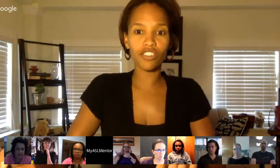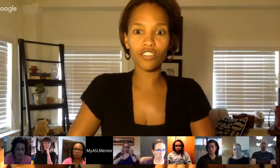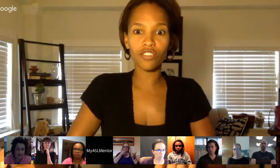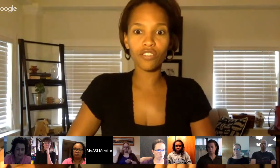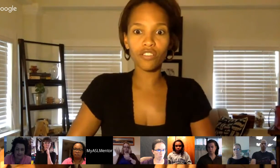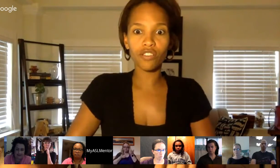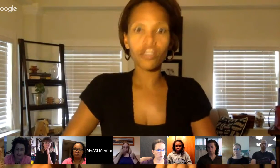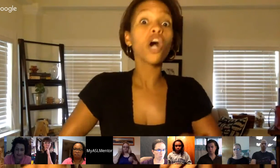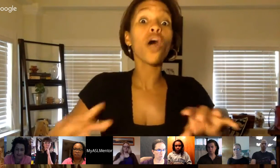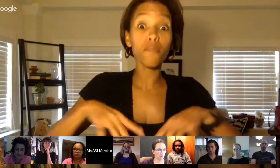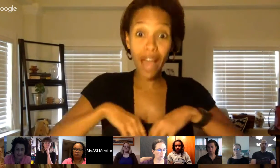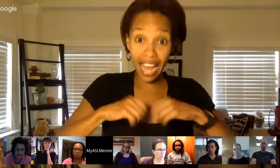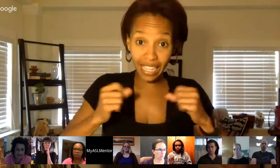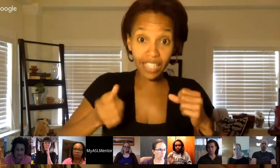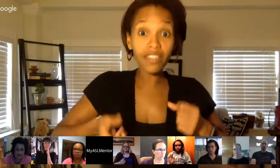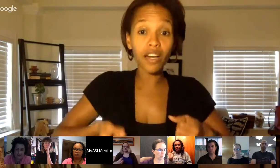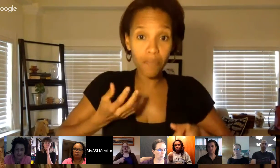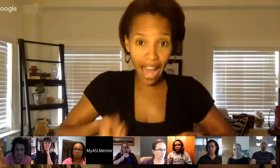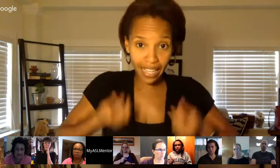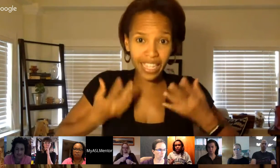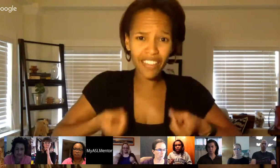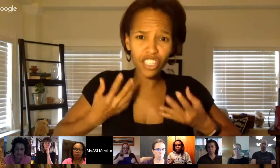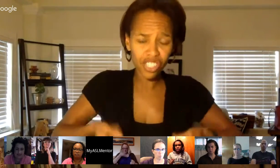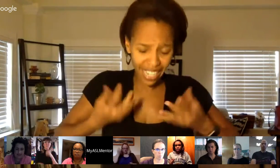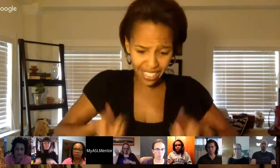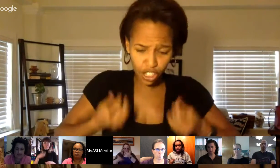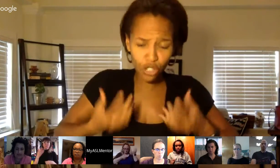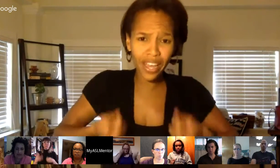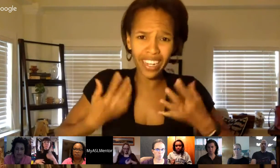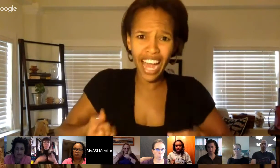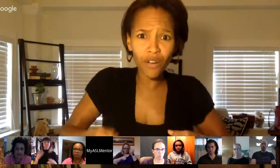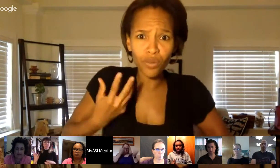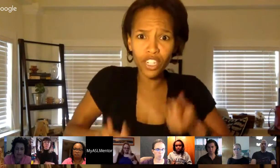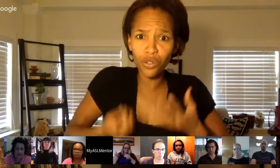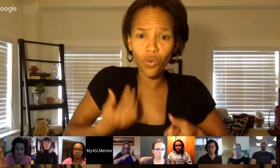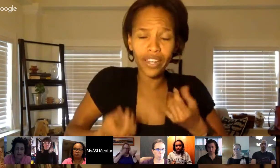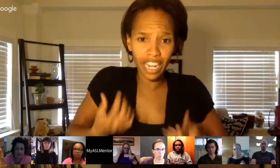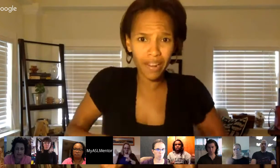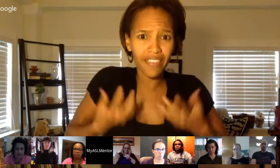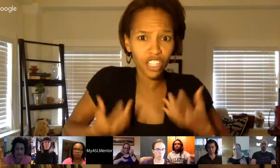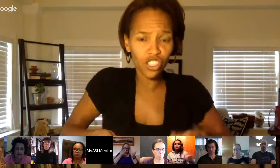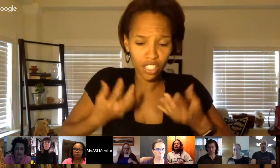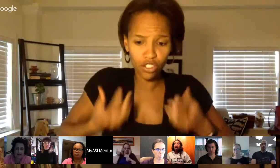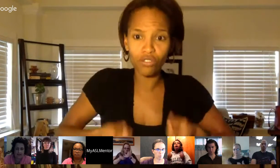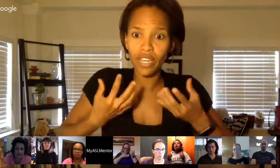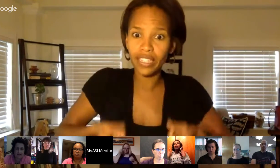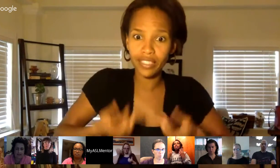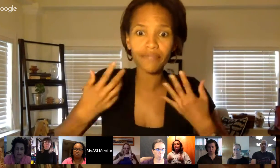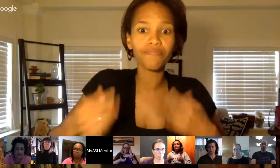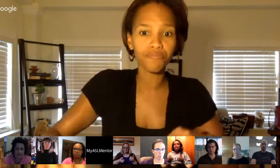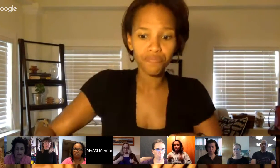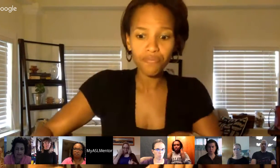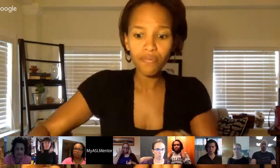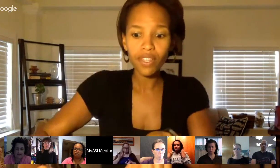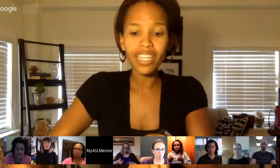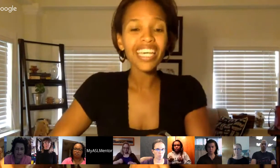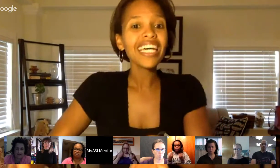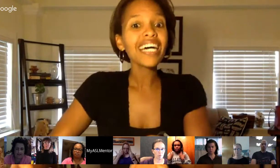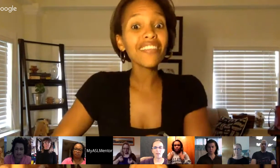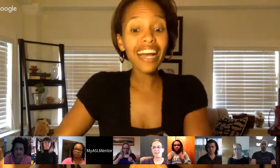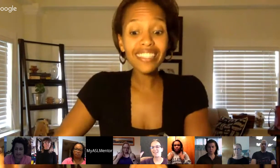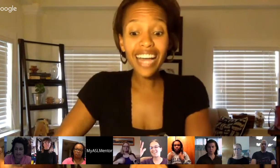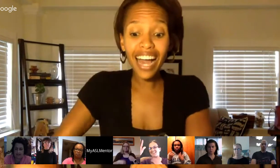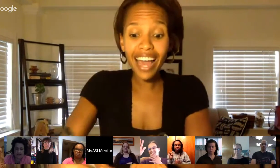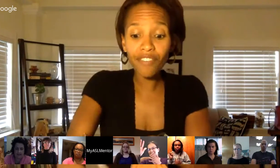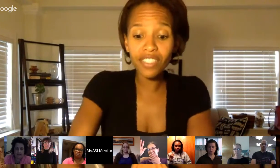that section. Oh, unpacking. I think she signs it two-handed. I always want to do it one-handed, but I think she does it two-handed.